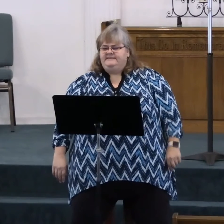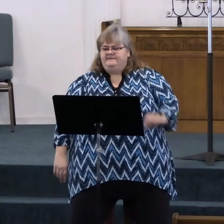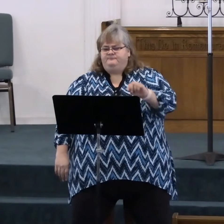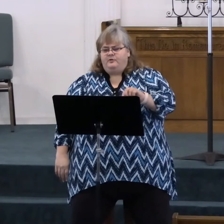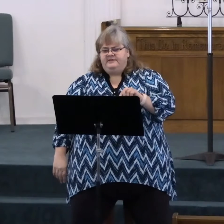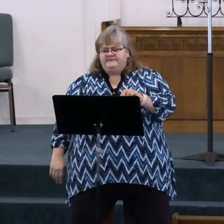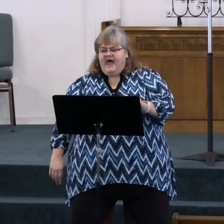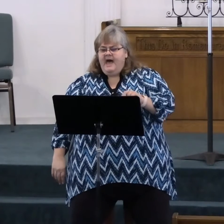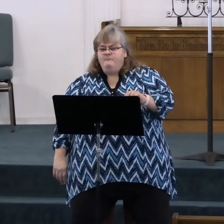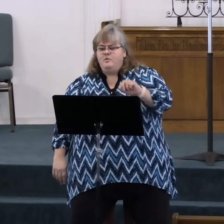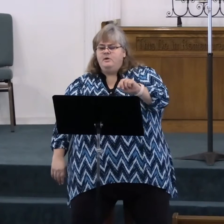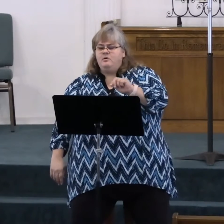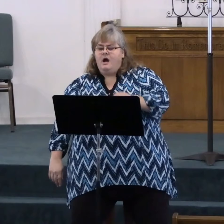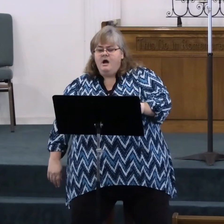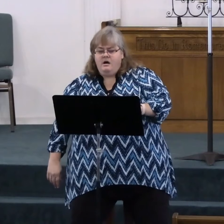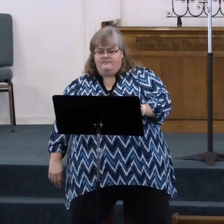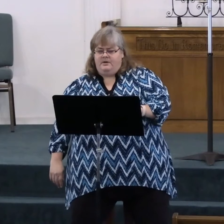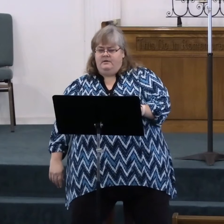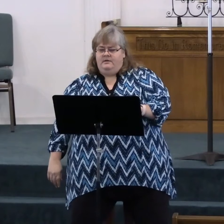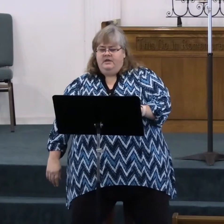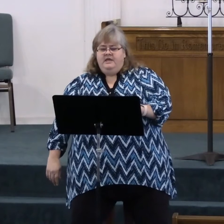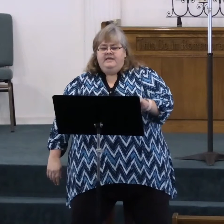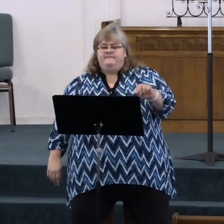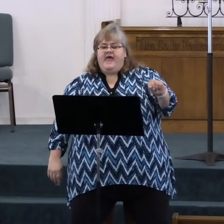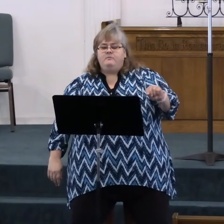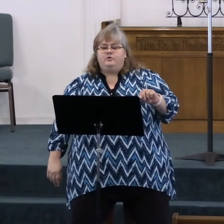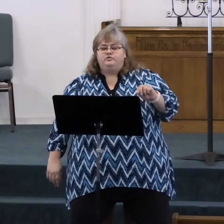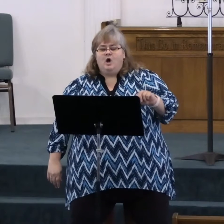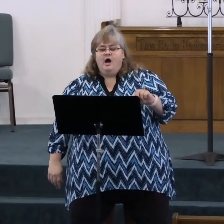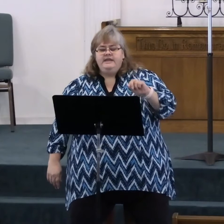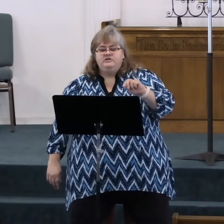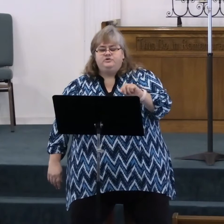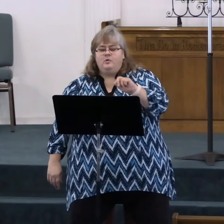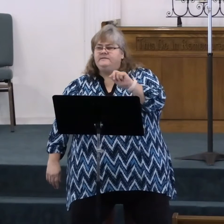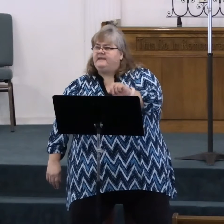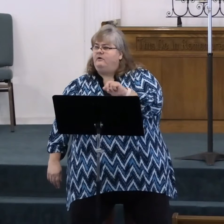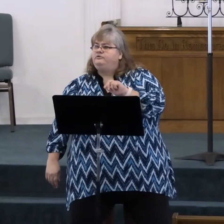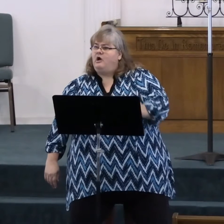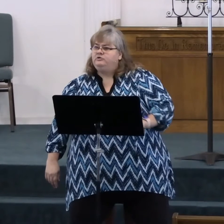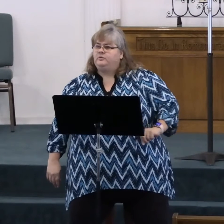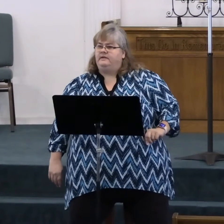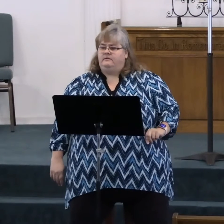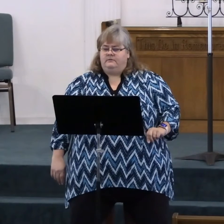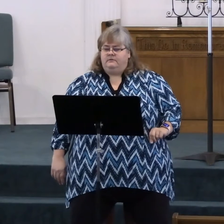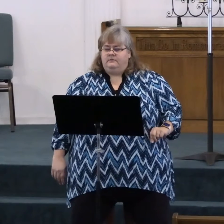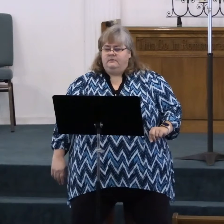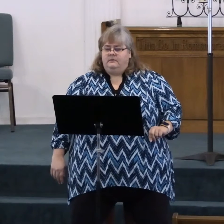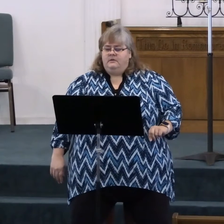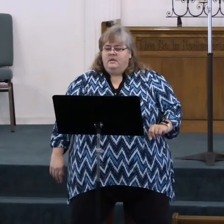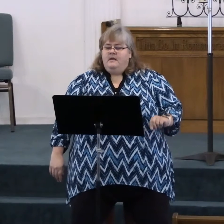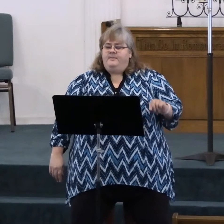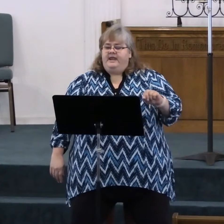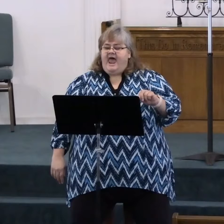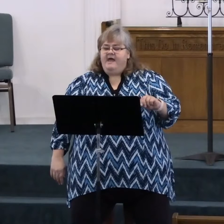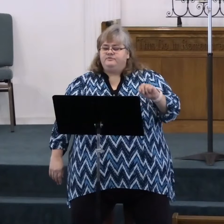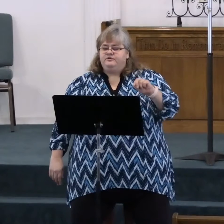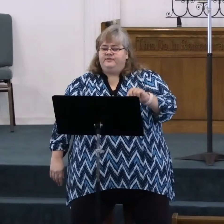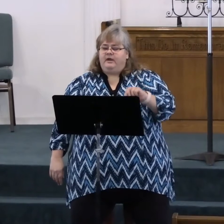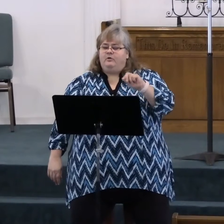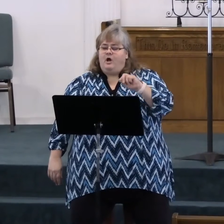says, for the time will come, and they will not endure sound doctrine. But after their